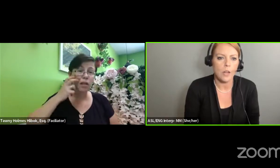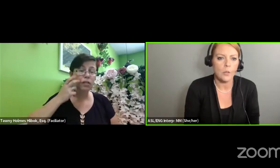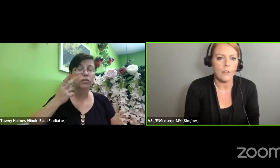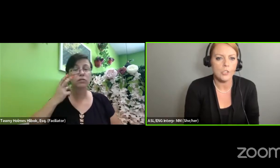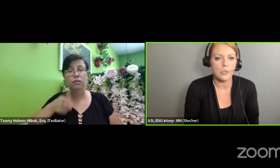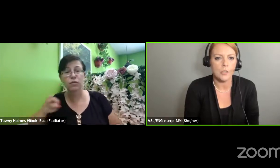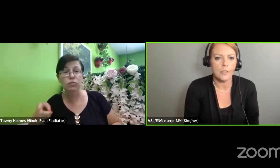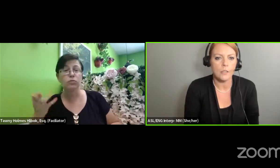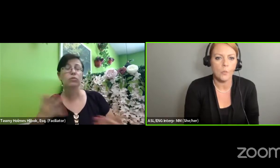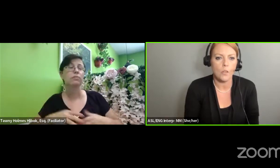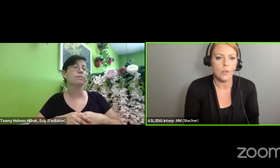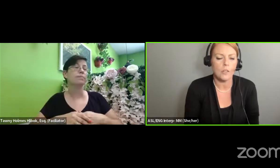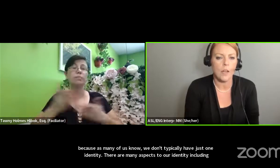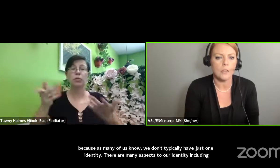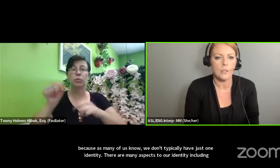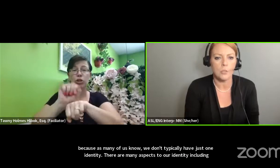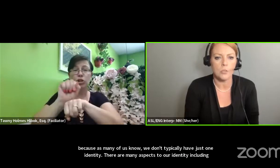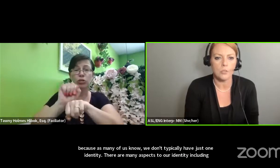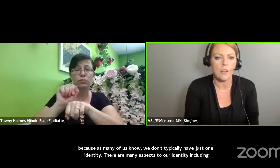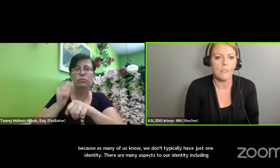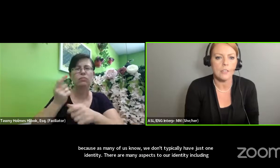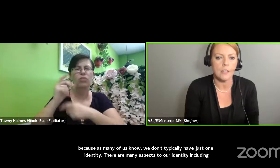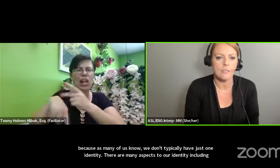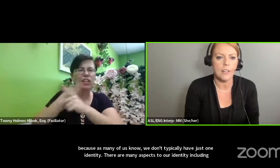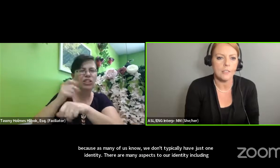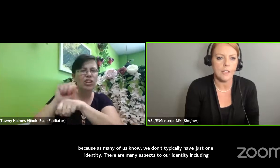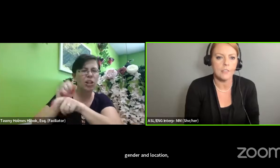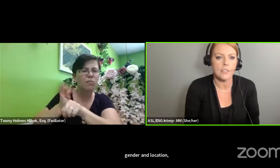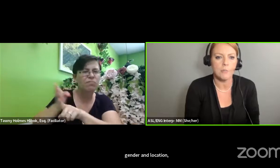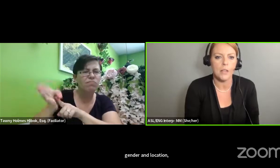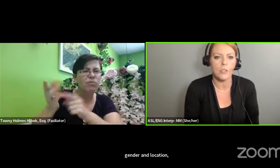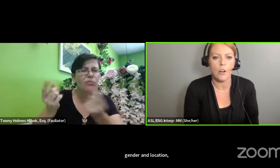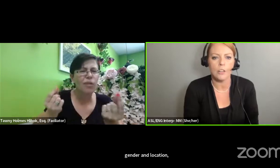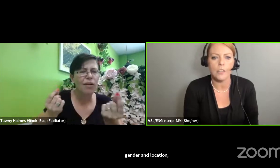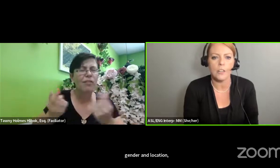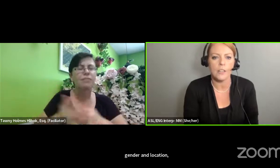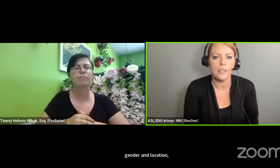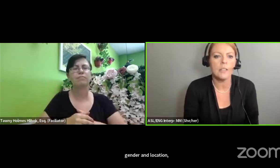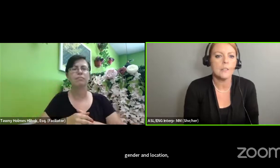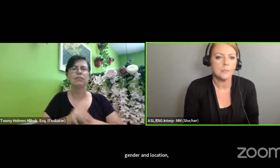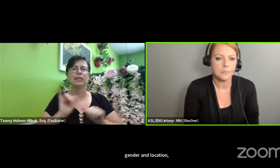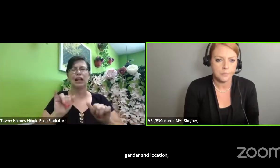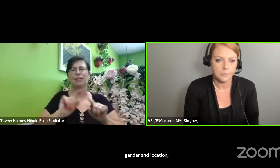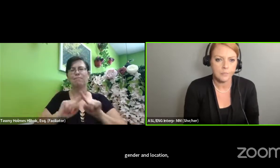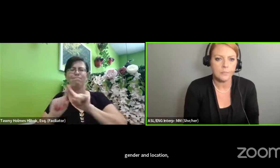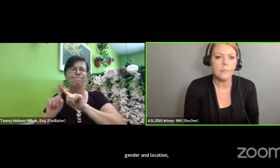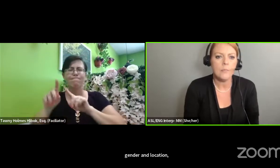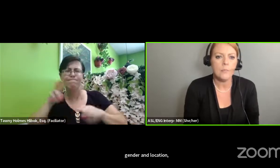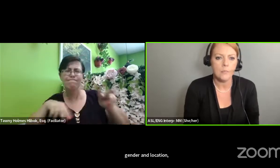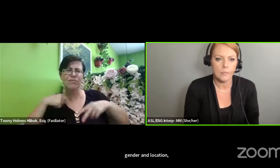occupation, whether or not you have children, whether or not you yourself identify as deaf, deafblind, or hard of hearing.